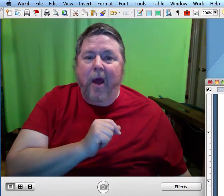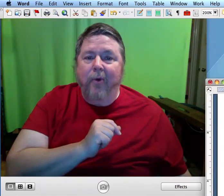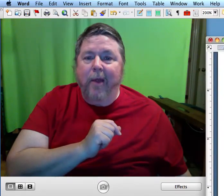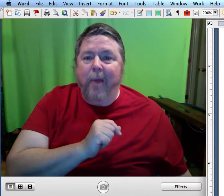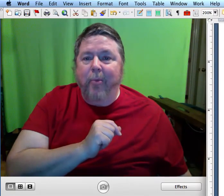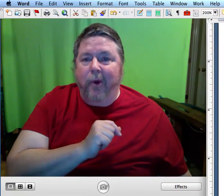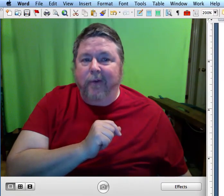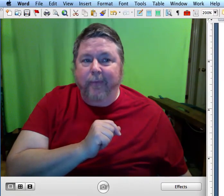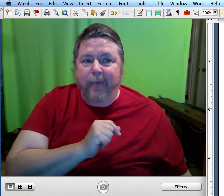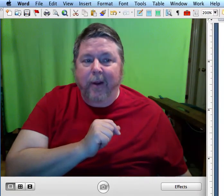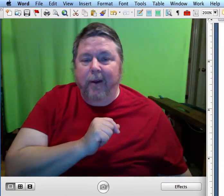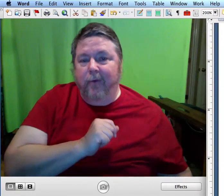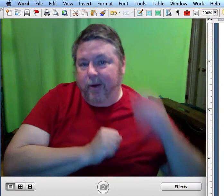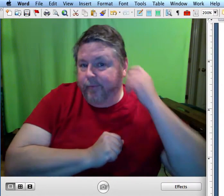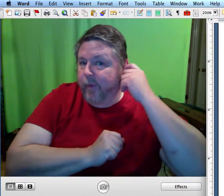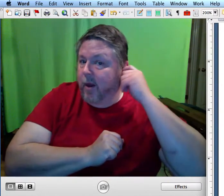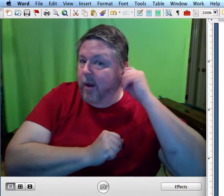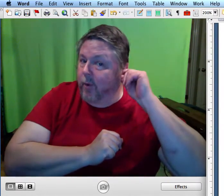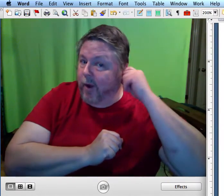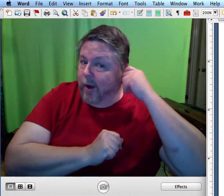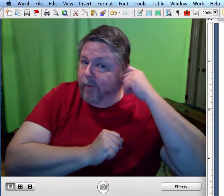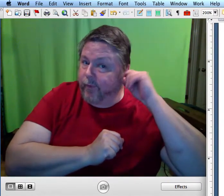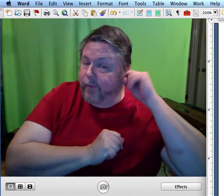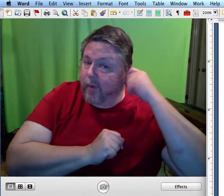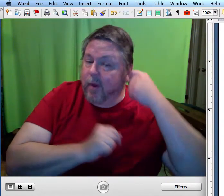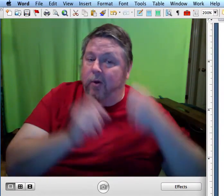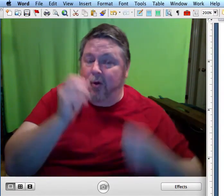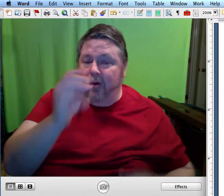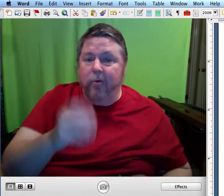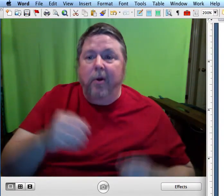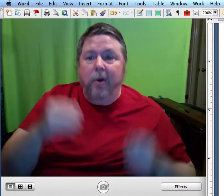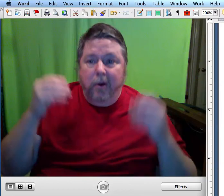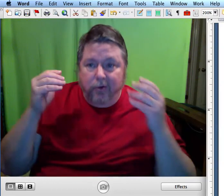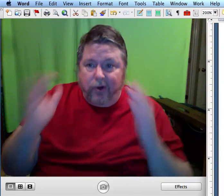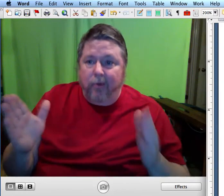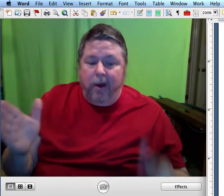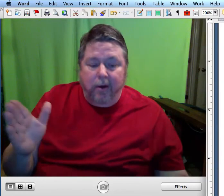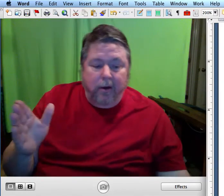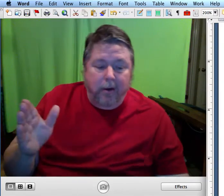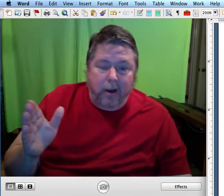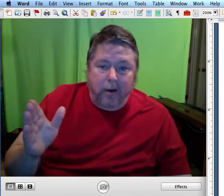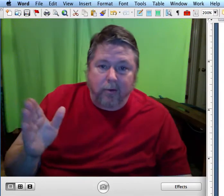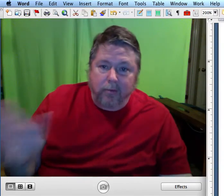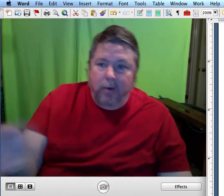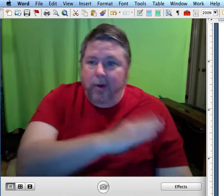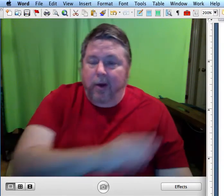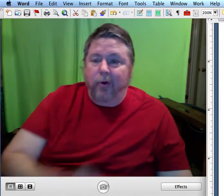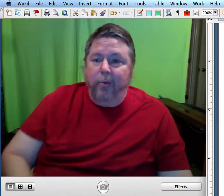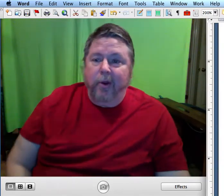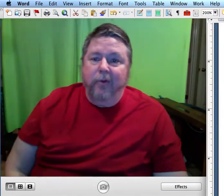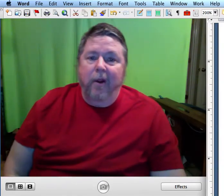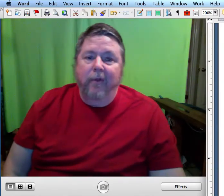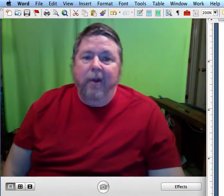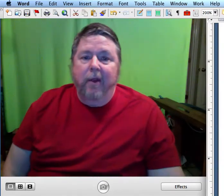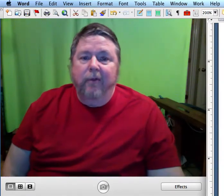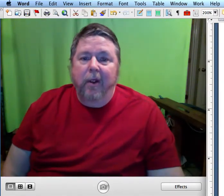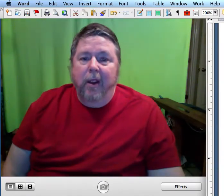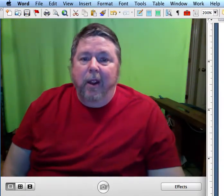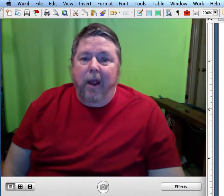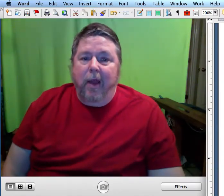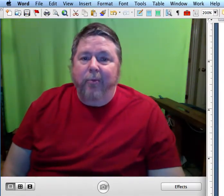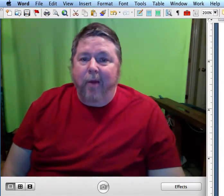how do I get my points, right? Well, you generate an interpretation of the